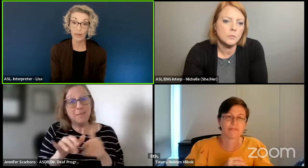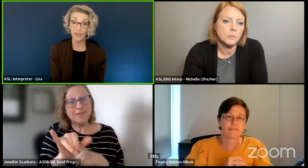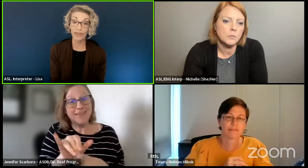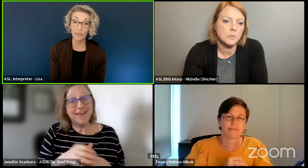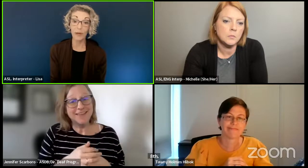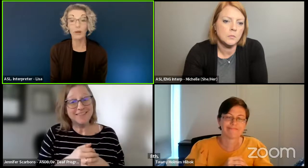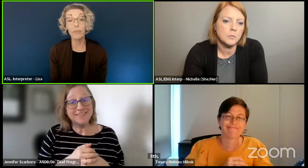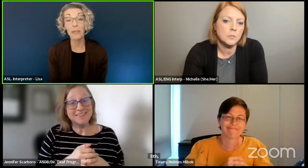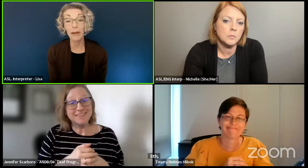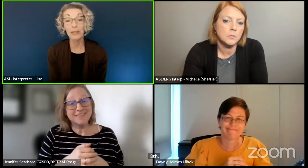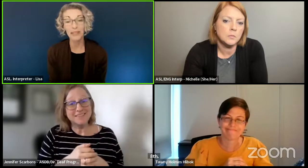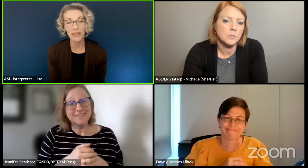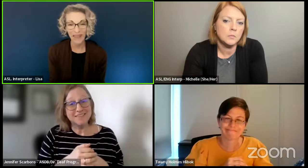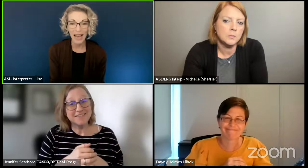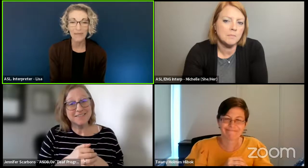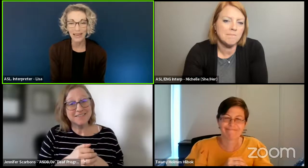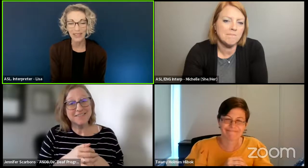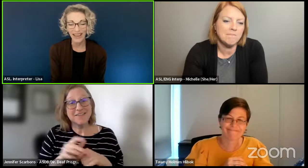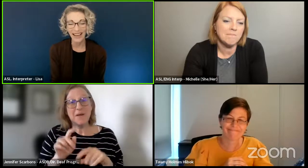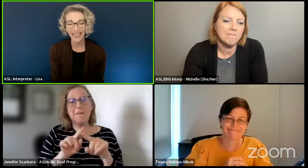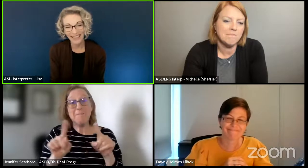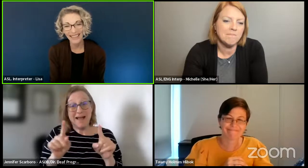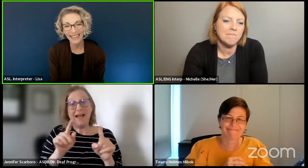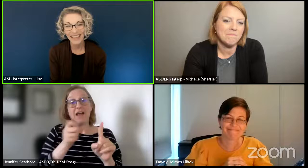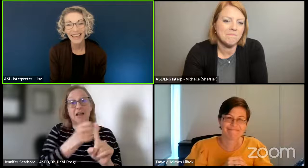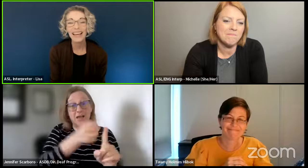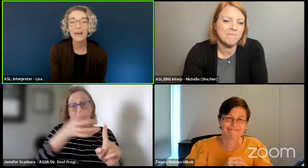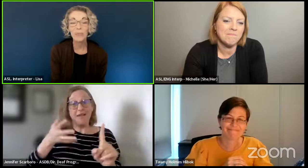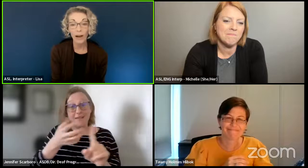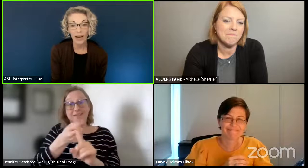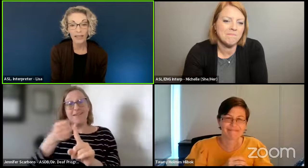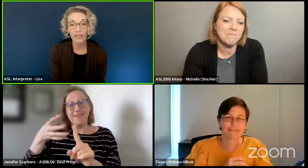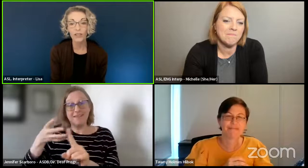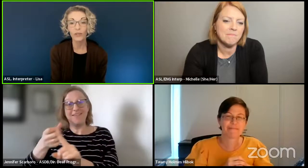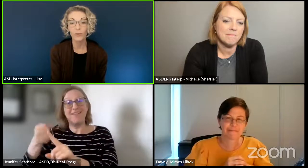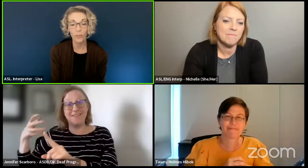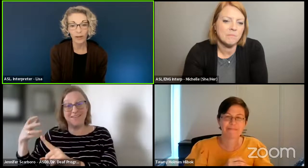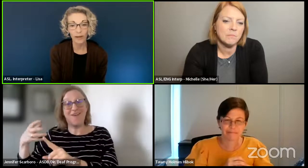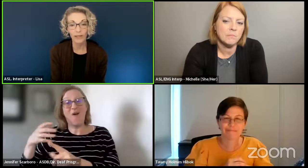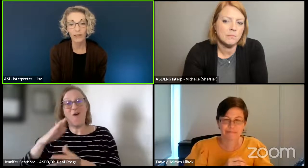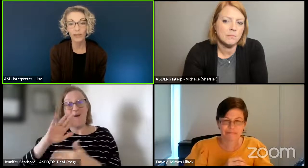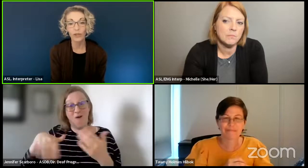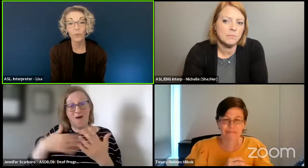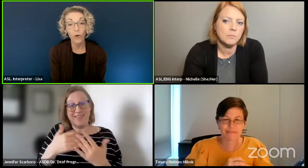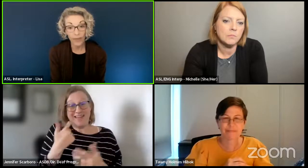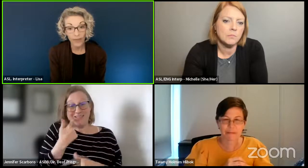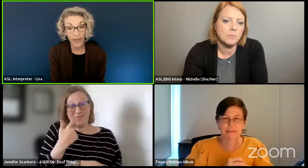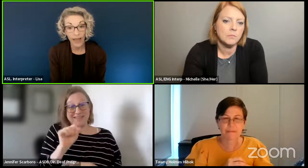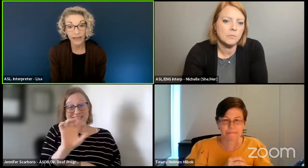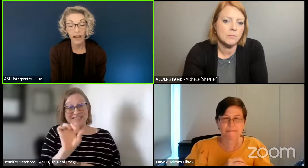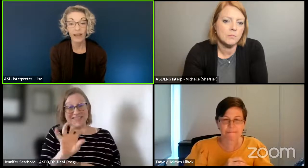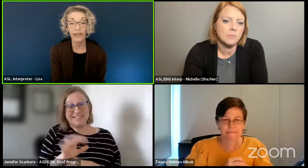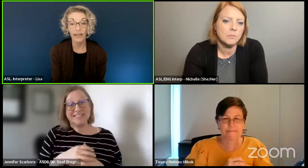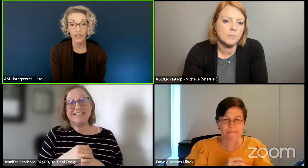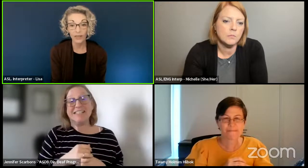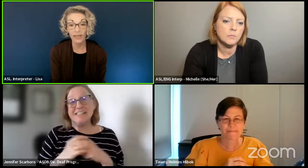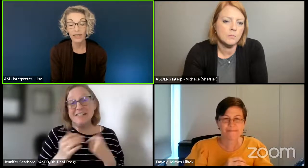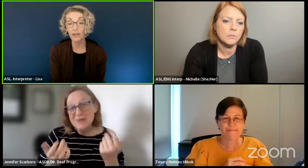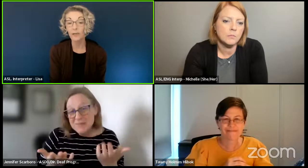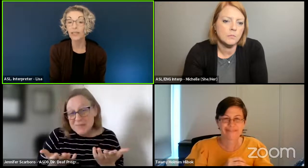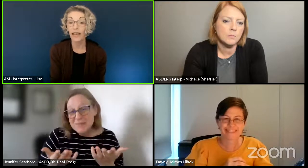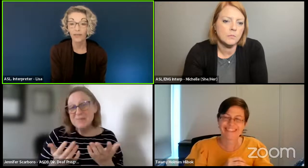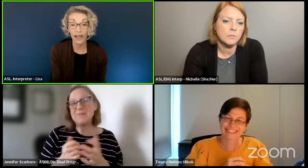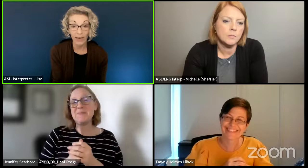give you the name of assessment? We may be able to do that by June 8th. But to do more than that on each